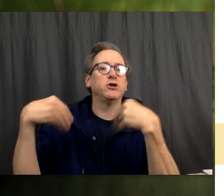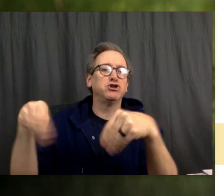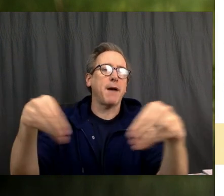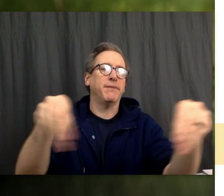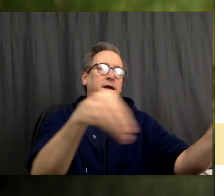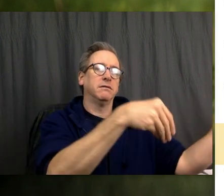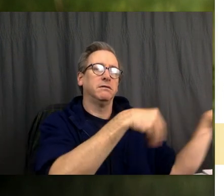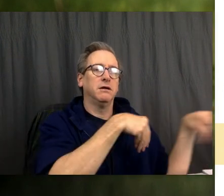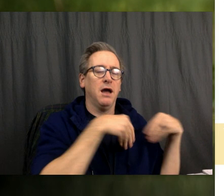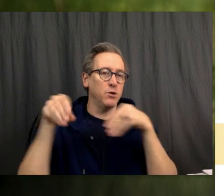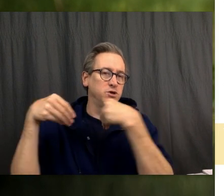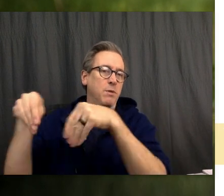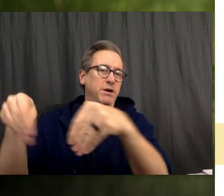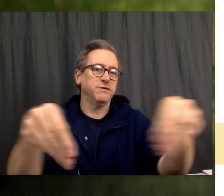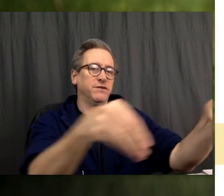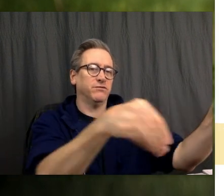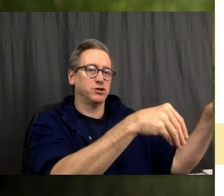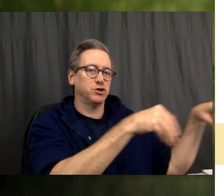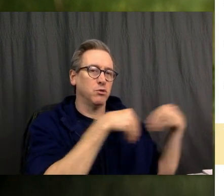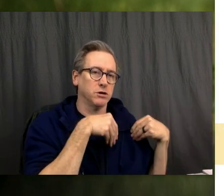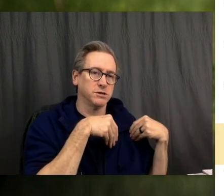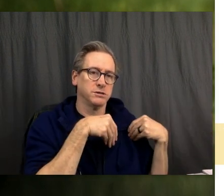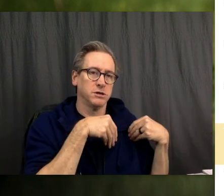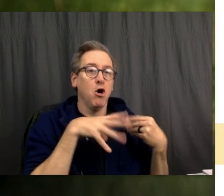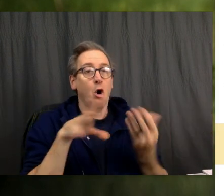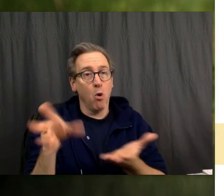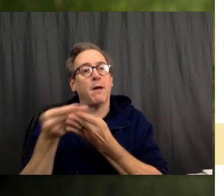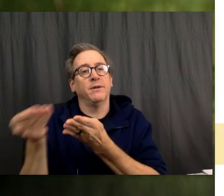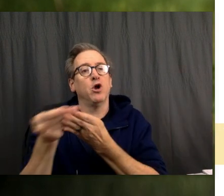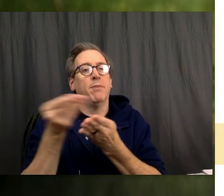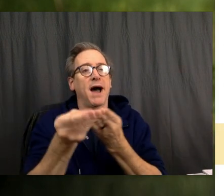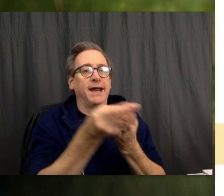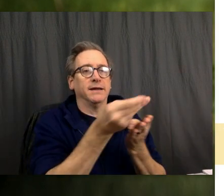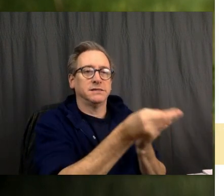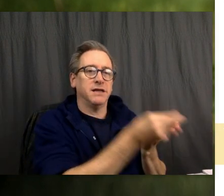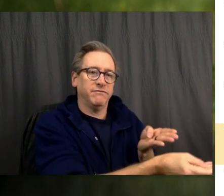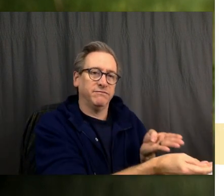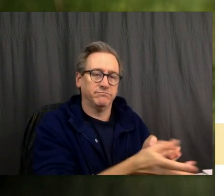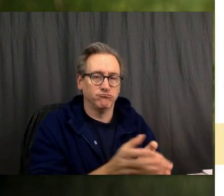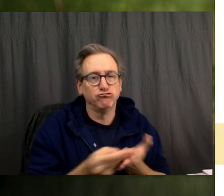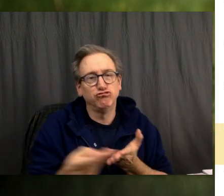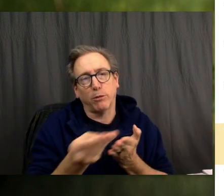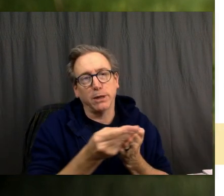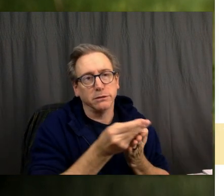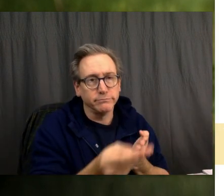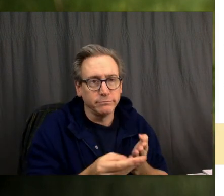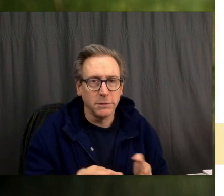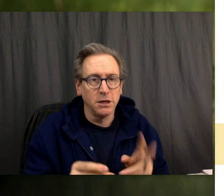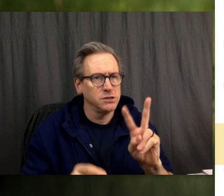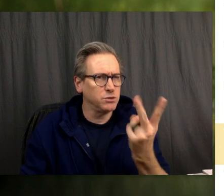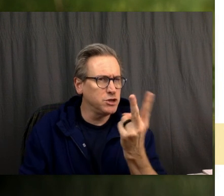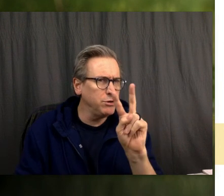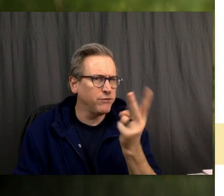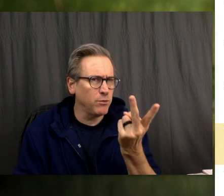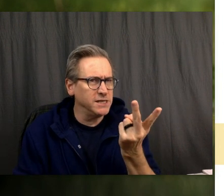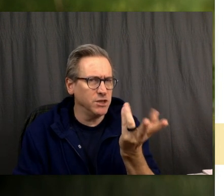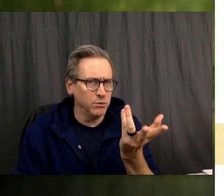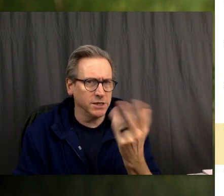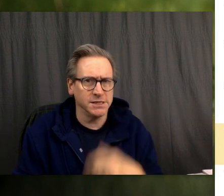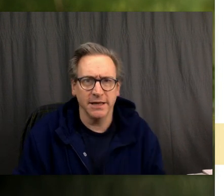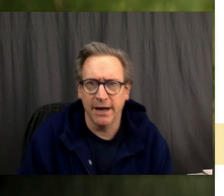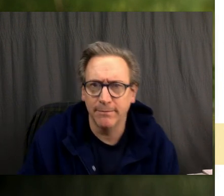I'm going shopping. I'm going to a bunch of different stores. Or I'm going to go buying stuff. Shopping. There are 2 different